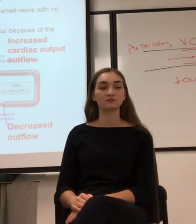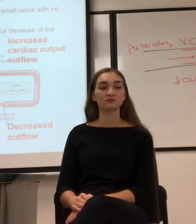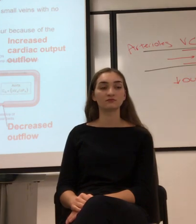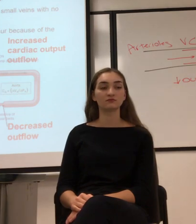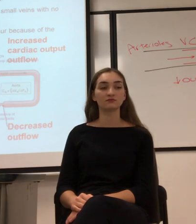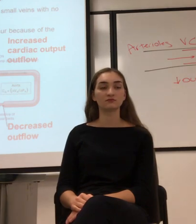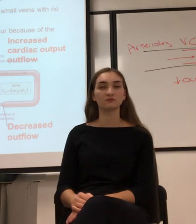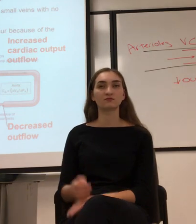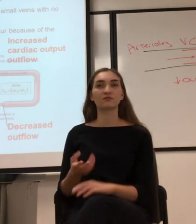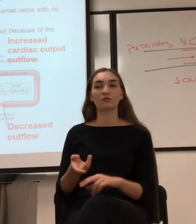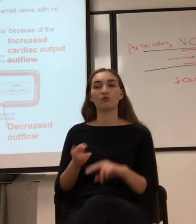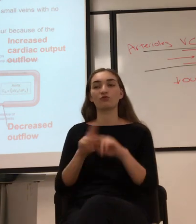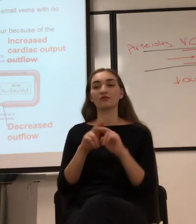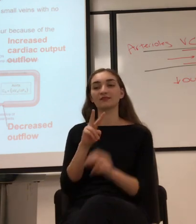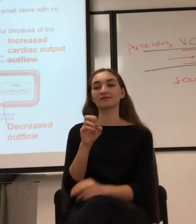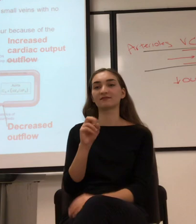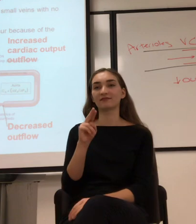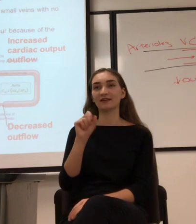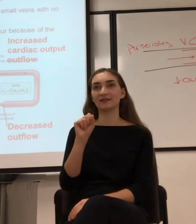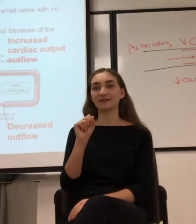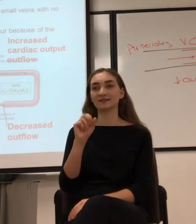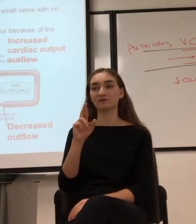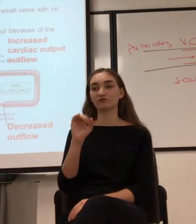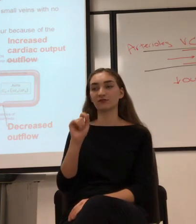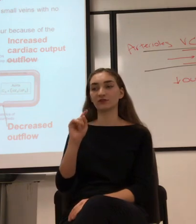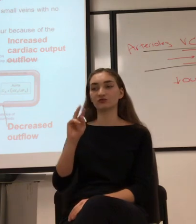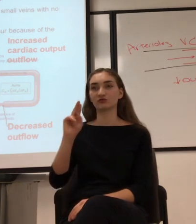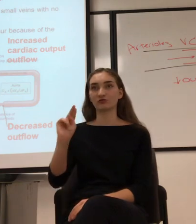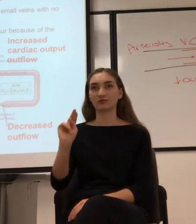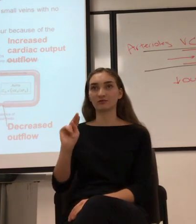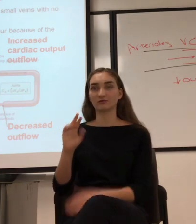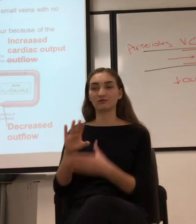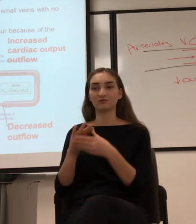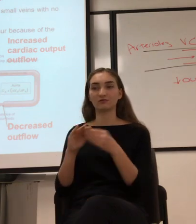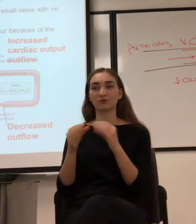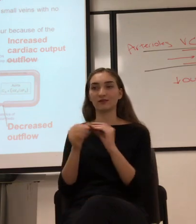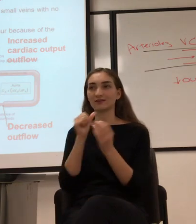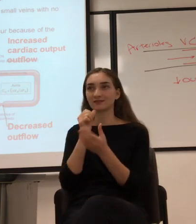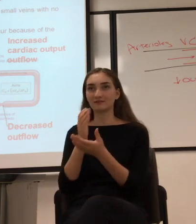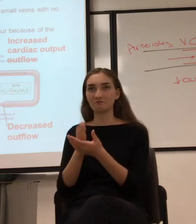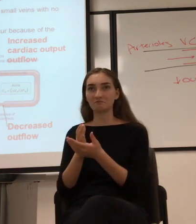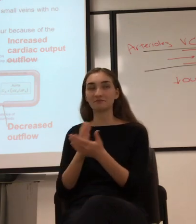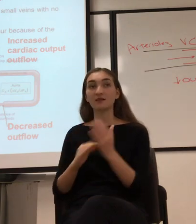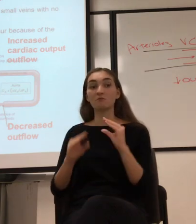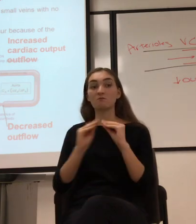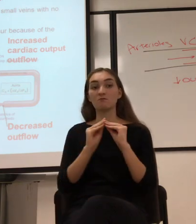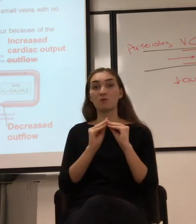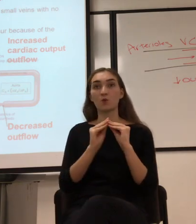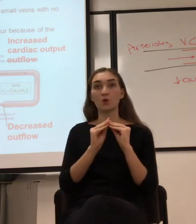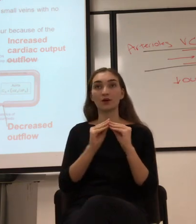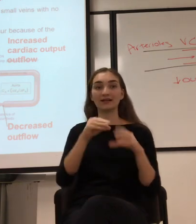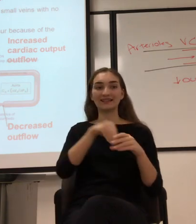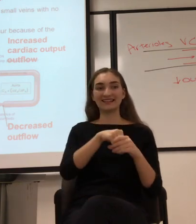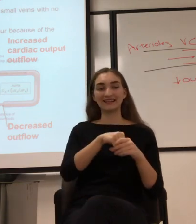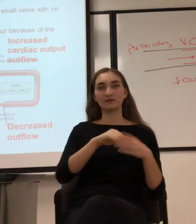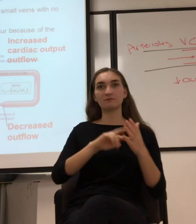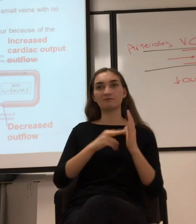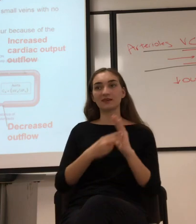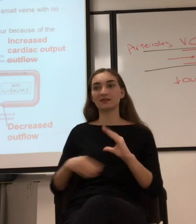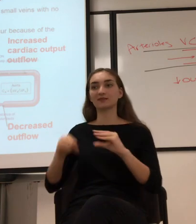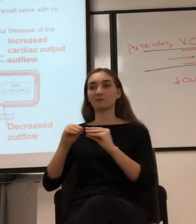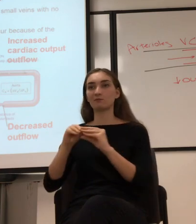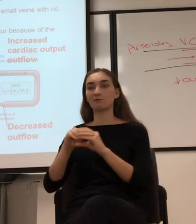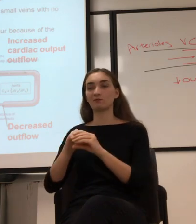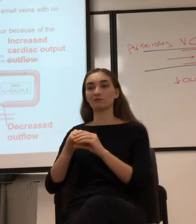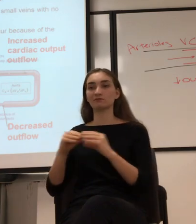you increase the venous return. The story doesn't stop there. You know Frank Starling. More in, more out. So this